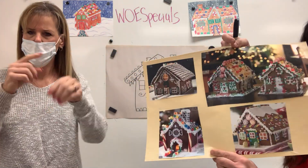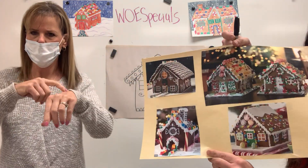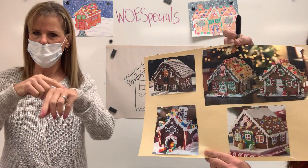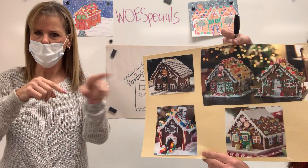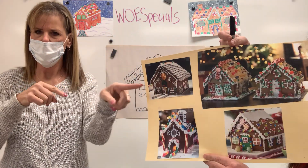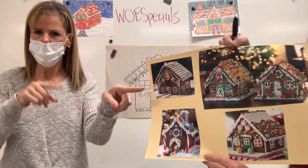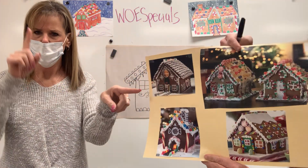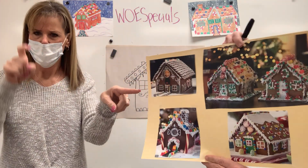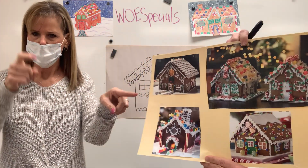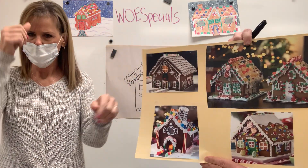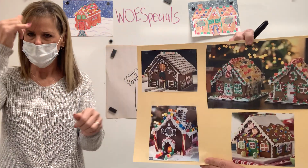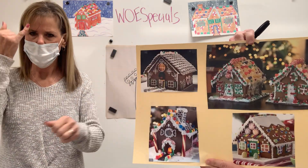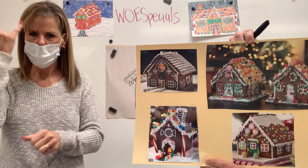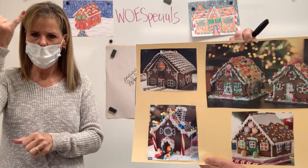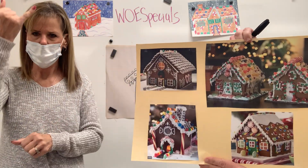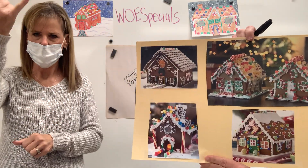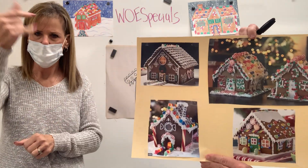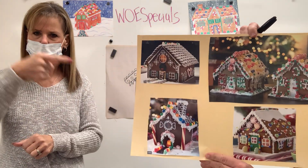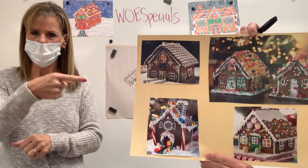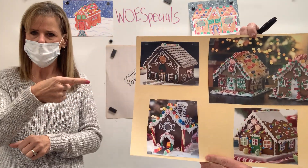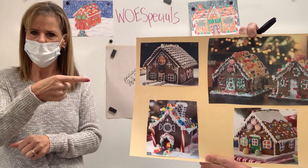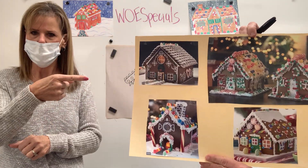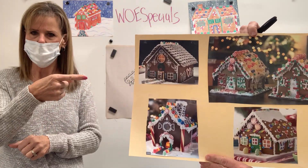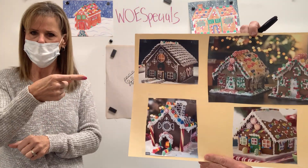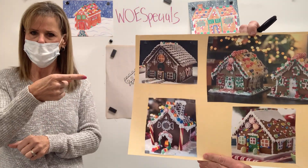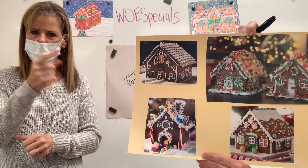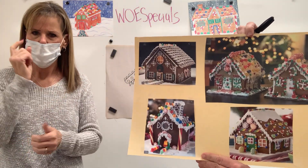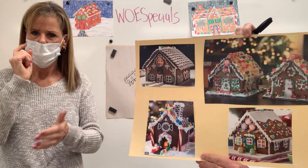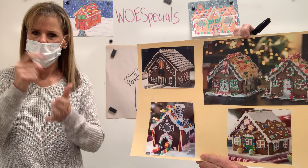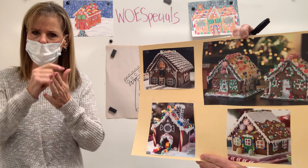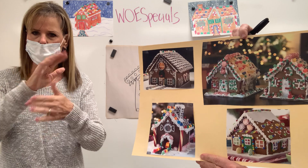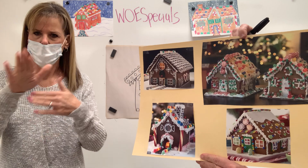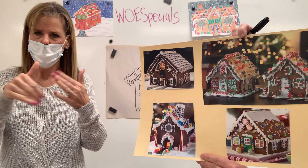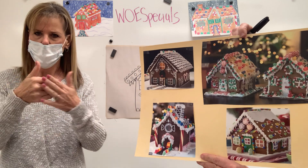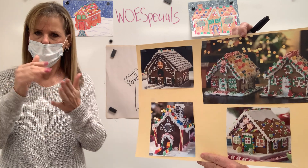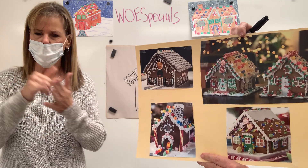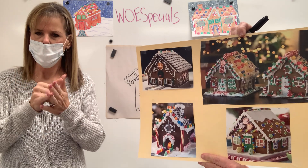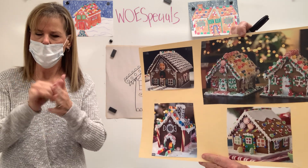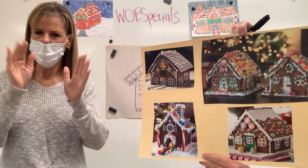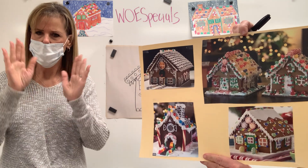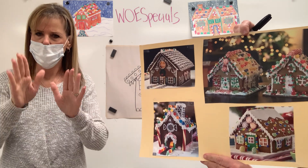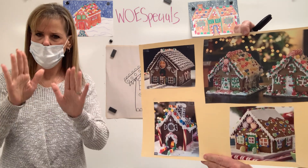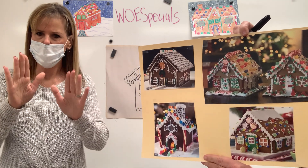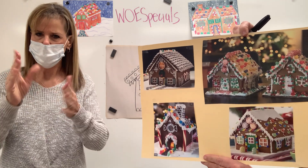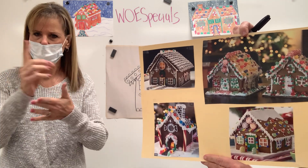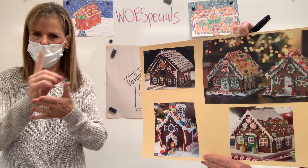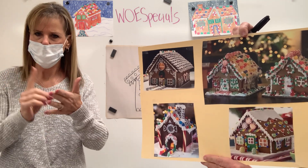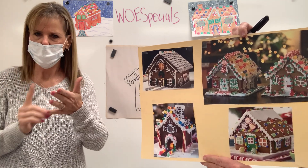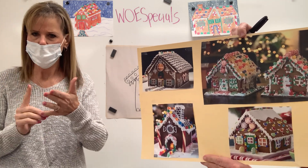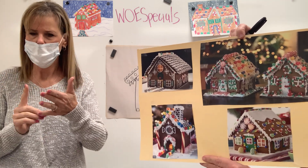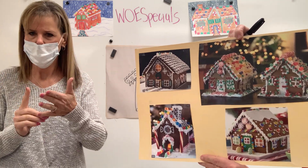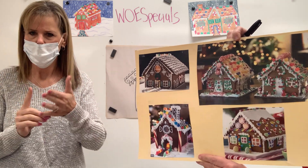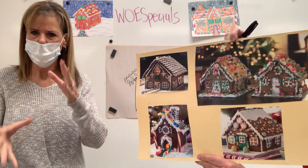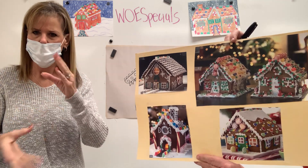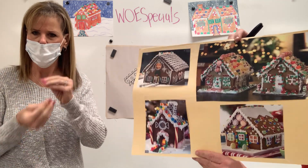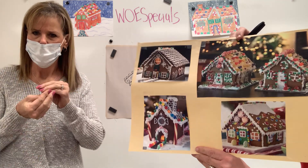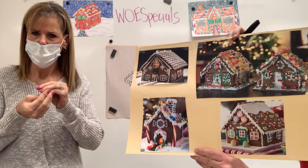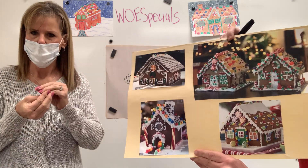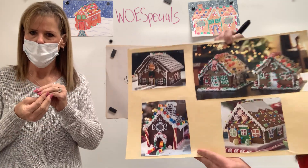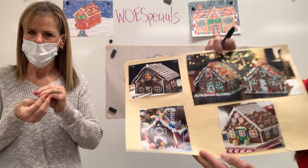some ideas, okay? So check out all that amazing detail that these gingerbread artists have added. And